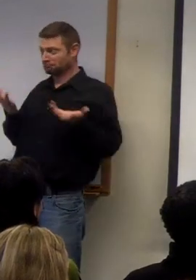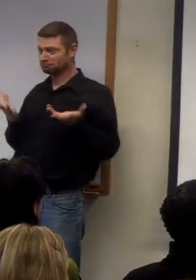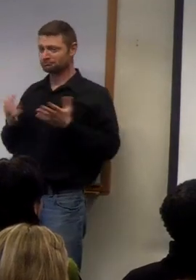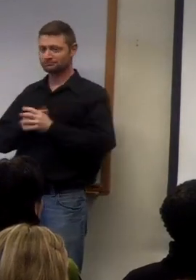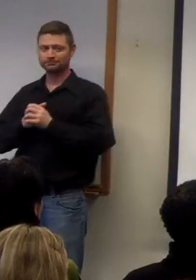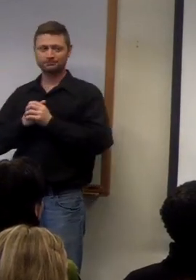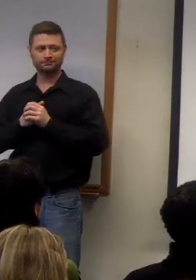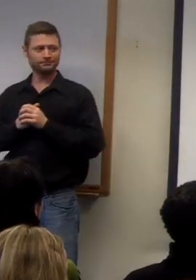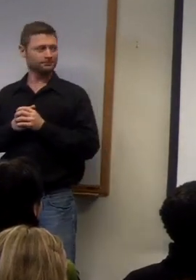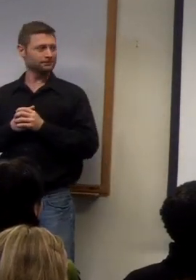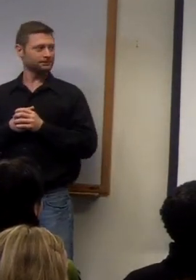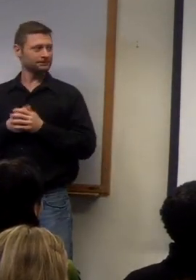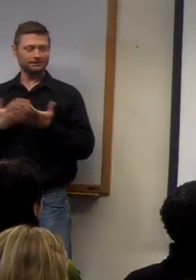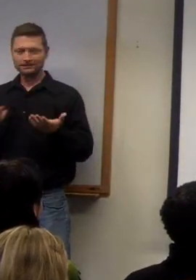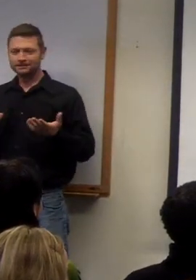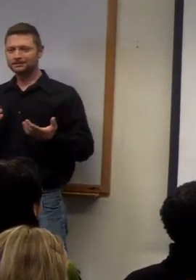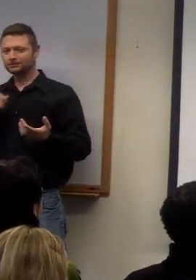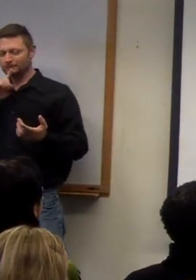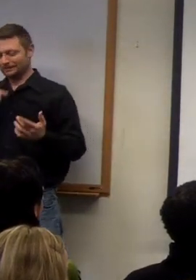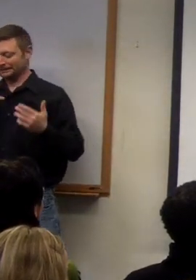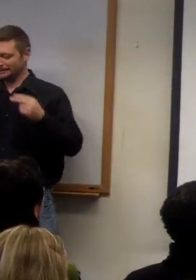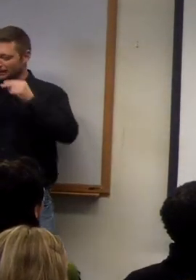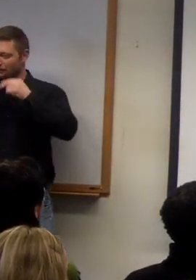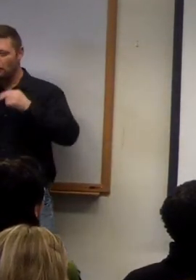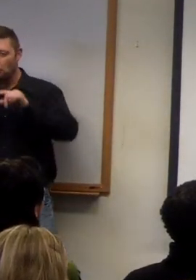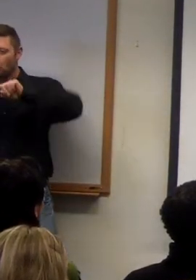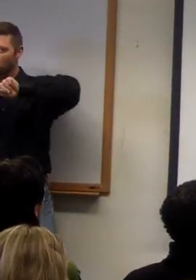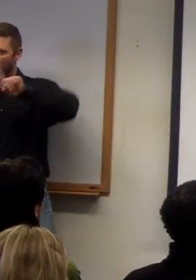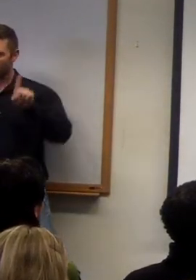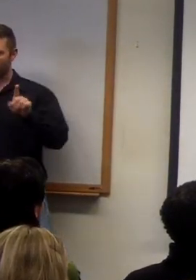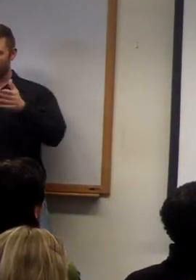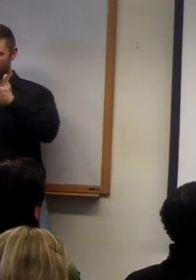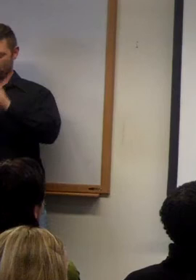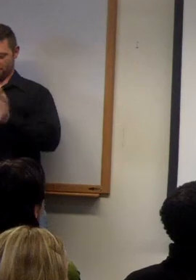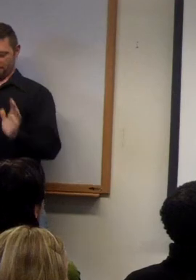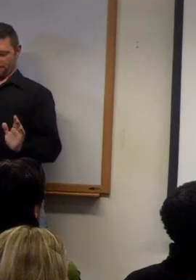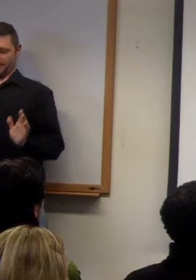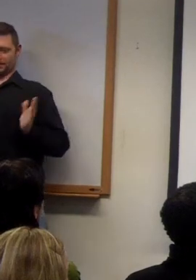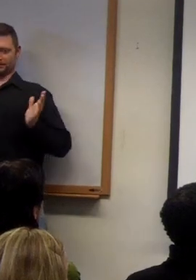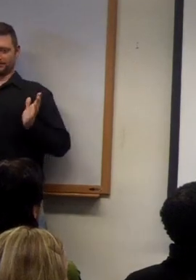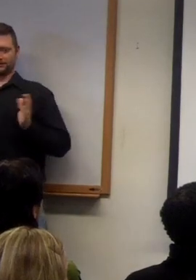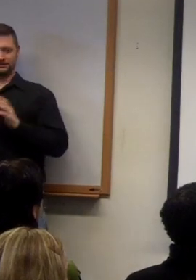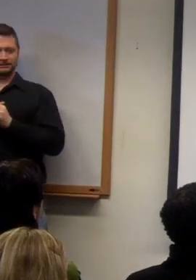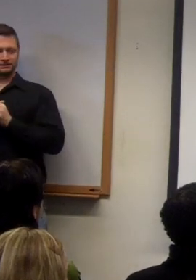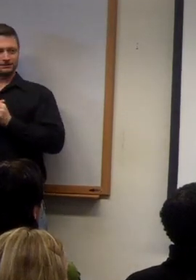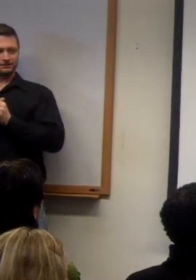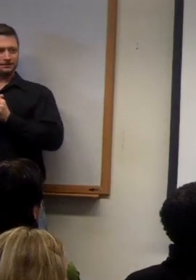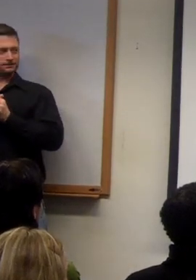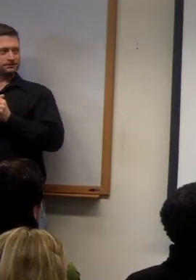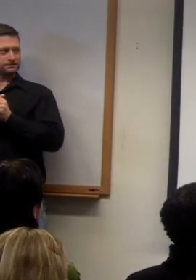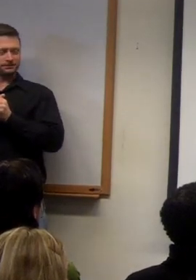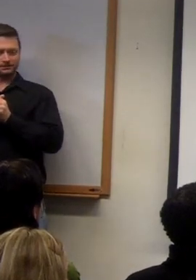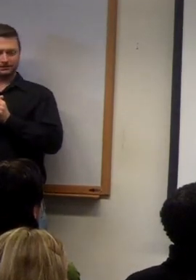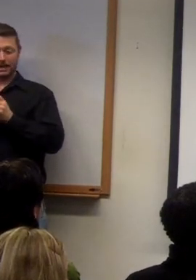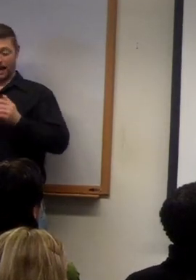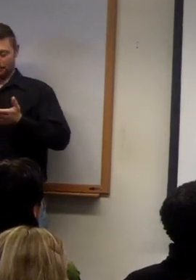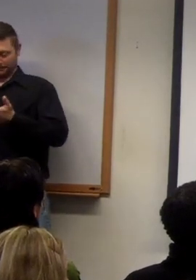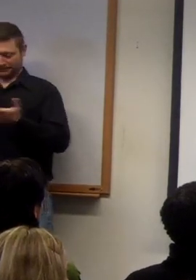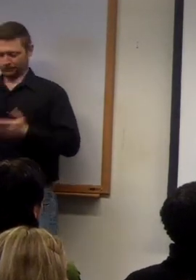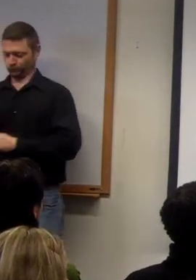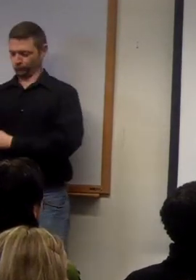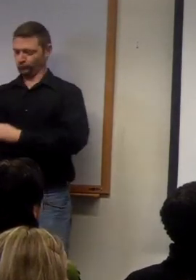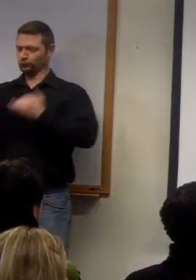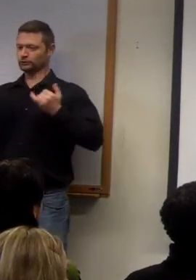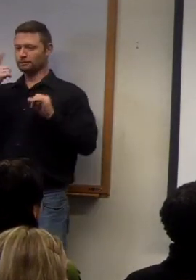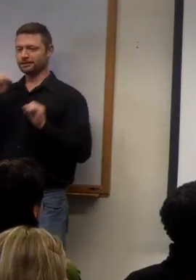you want pity. And I don't mean to cause the chuckle, because she is so important, and the reason I'm standing here right now is in large part because of her.